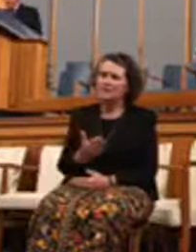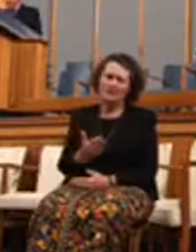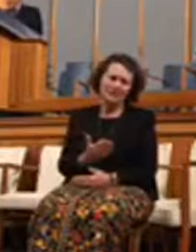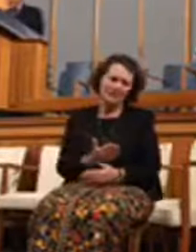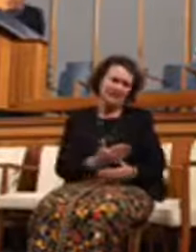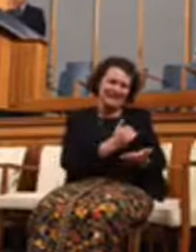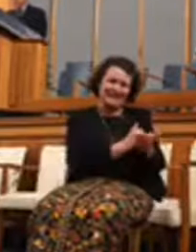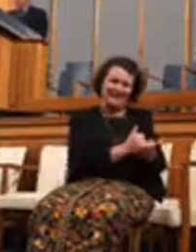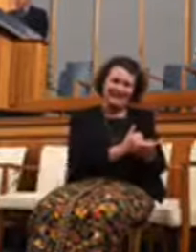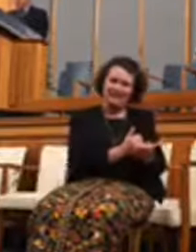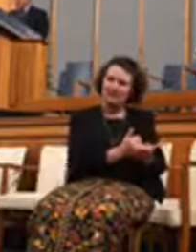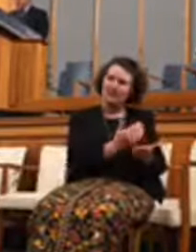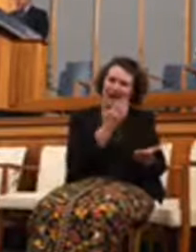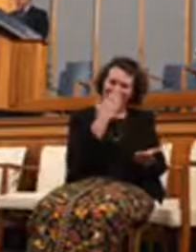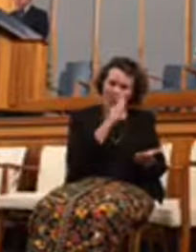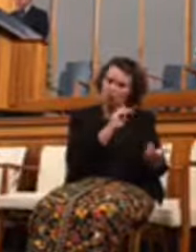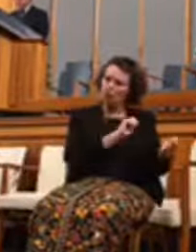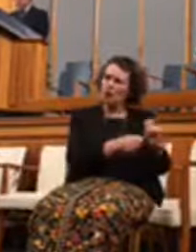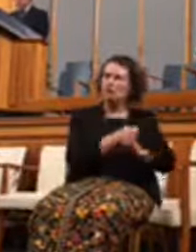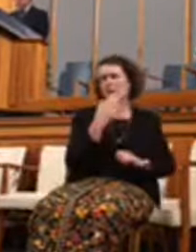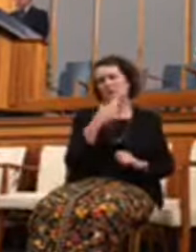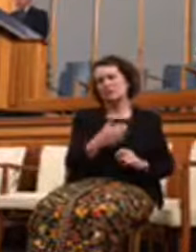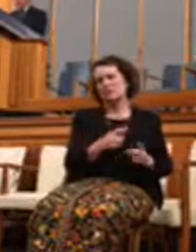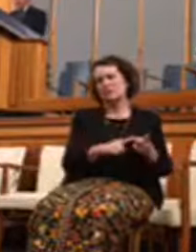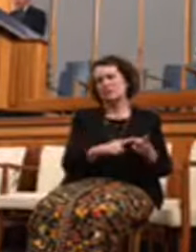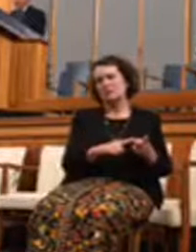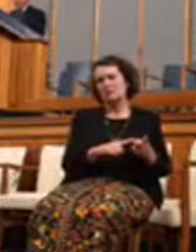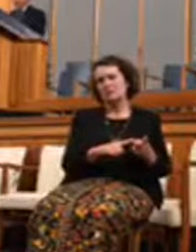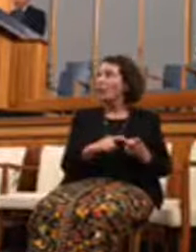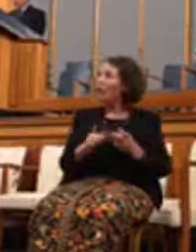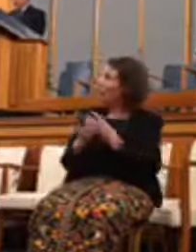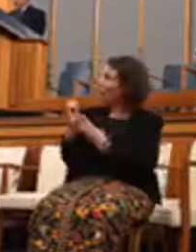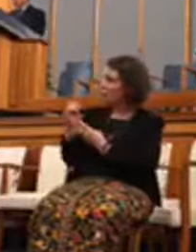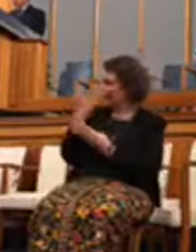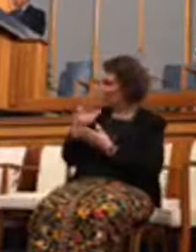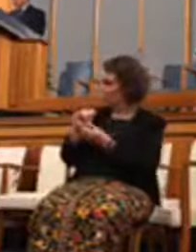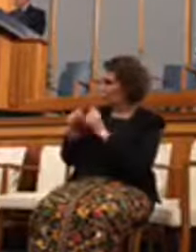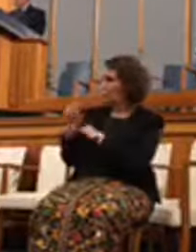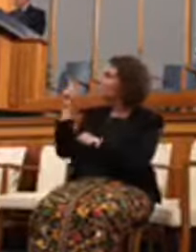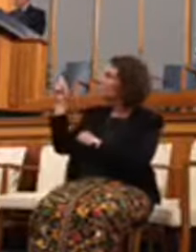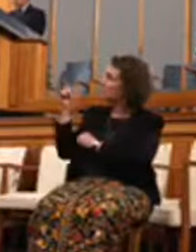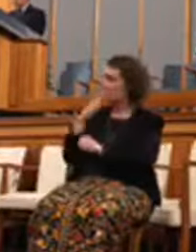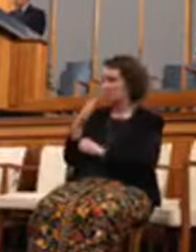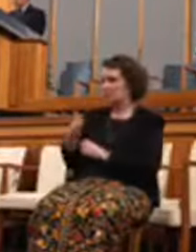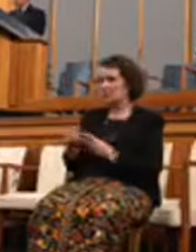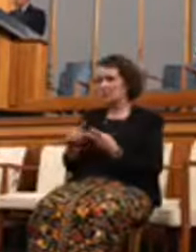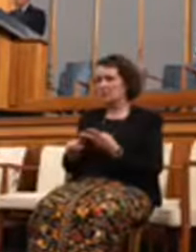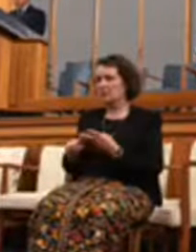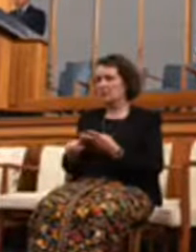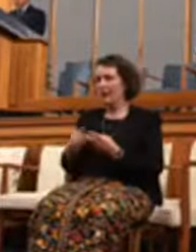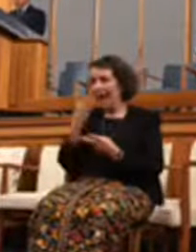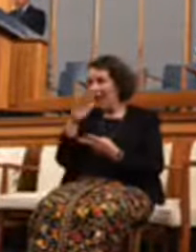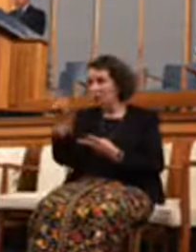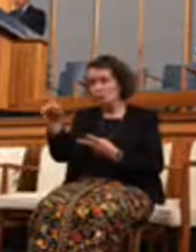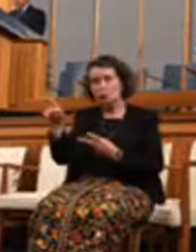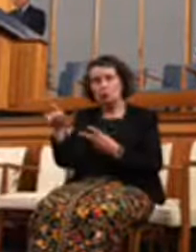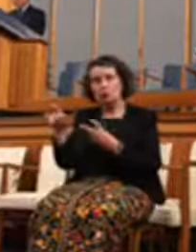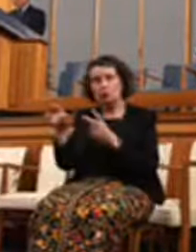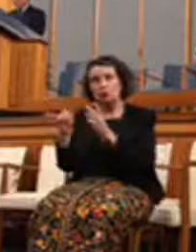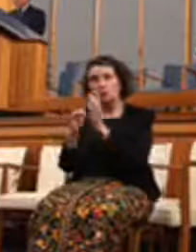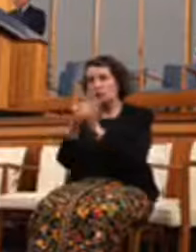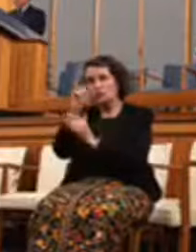self, Christ, and God. Repentance toward God and faith towards the Lord Jesus Christ. Transform a sinner into a new